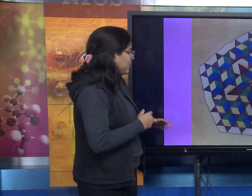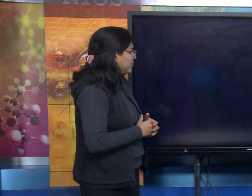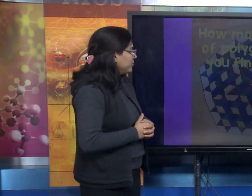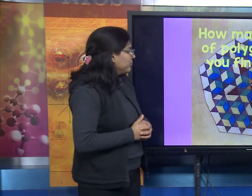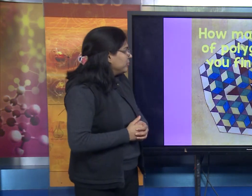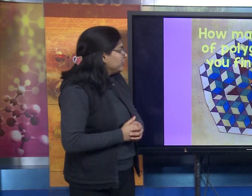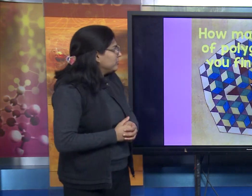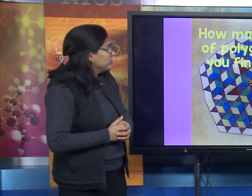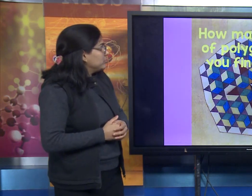image.